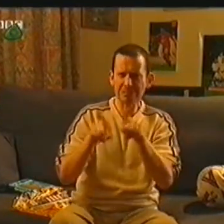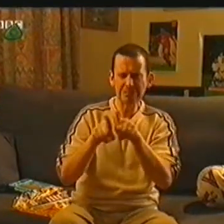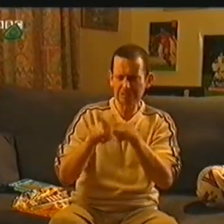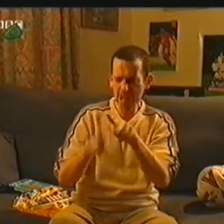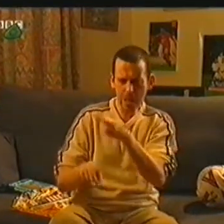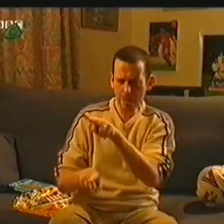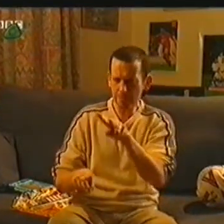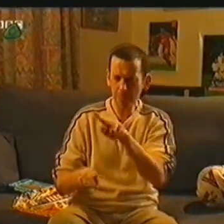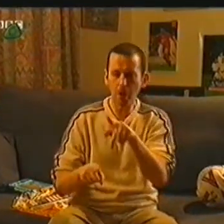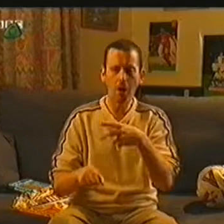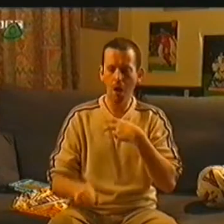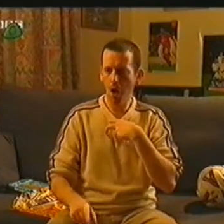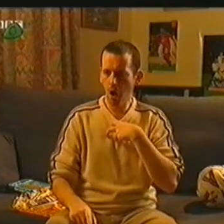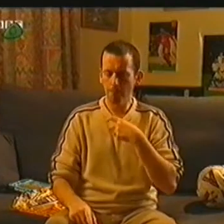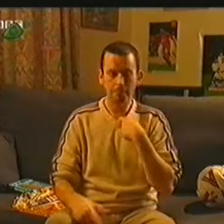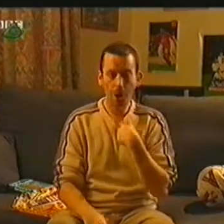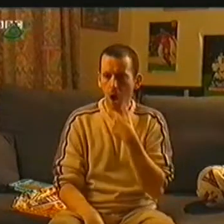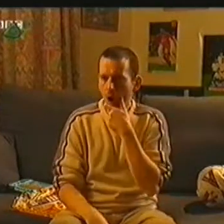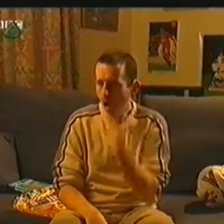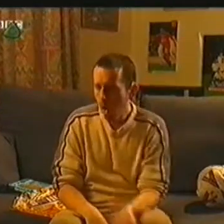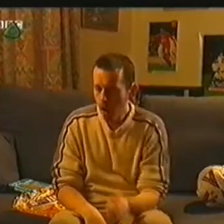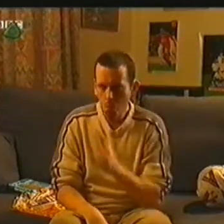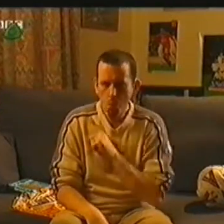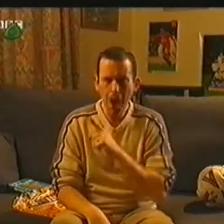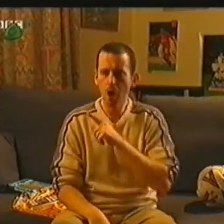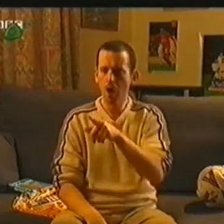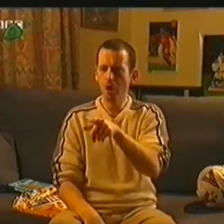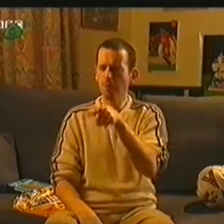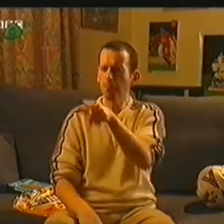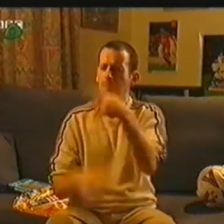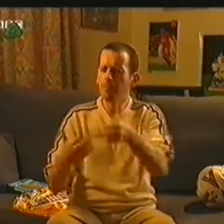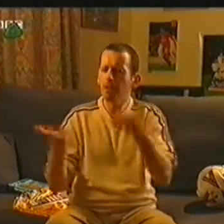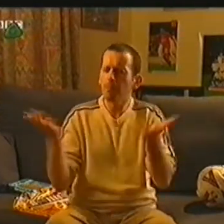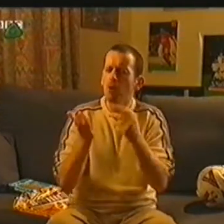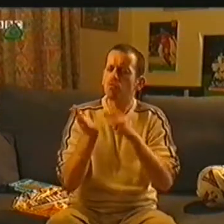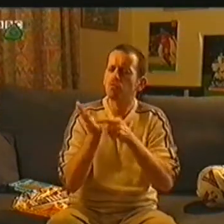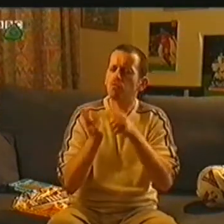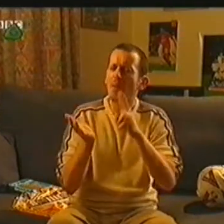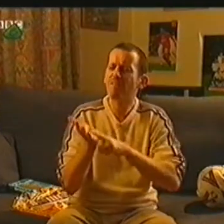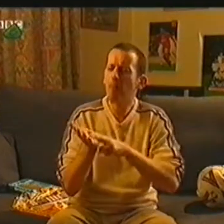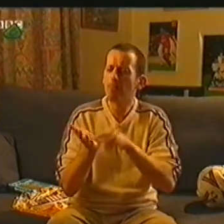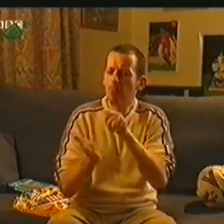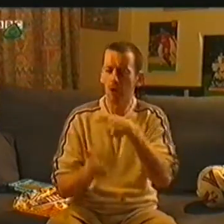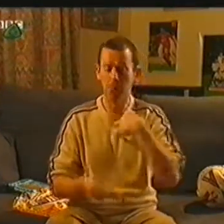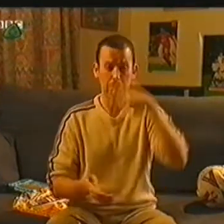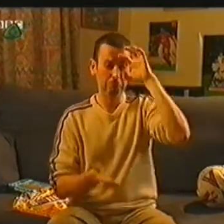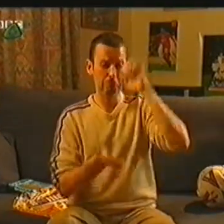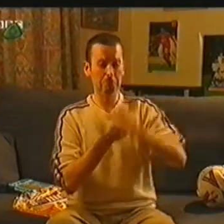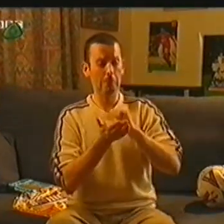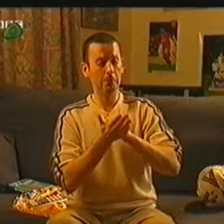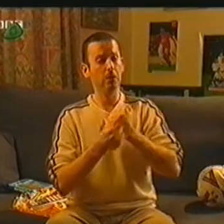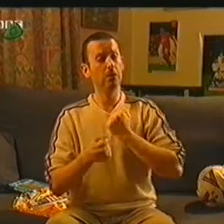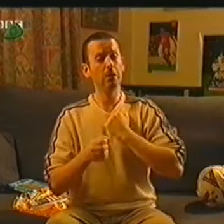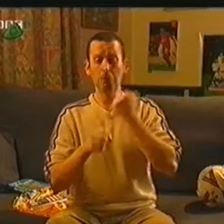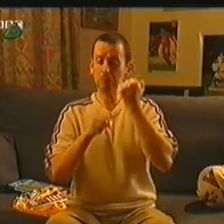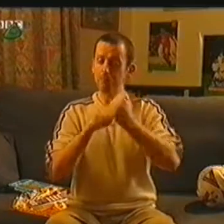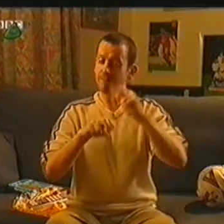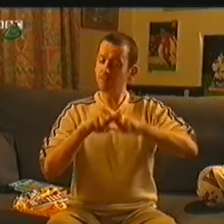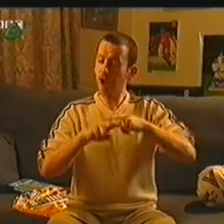when he was your age, said Mr. Williamson. Funny thing is, I remember playing a game just like this one. It's almost